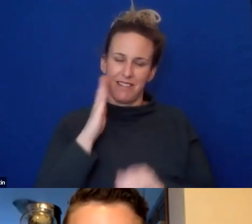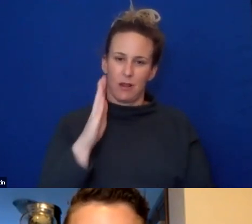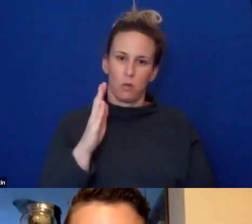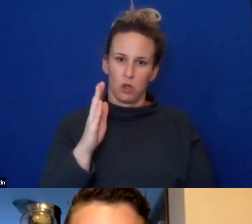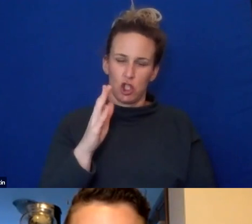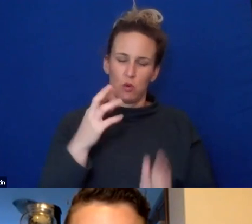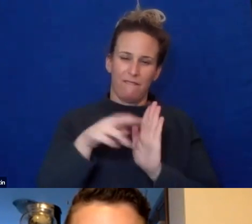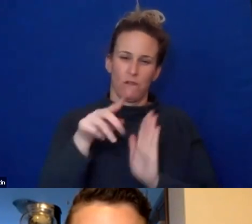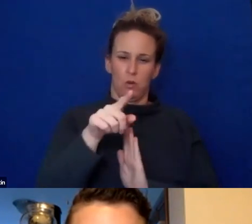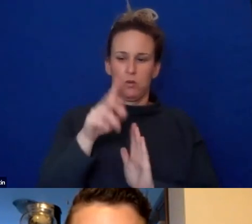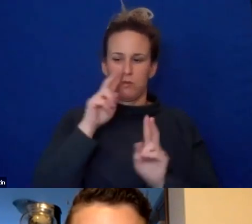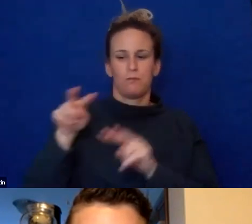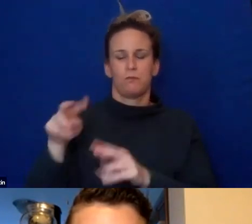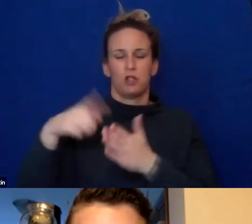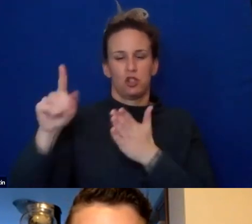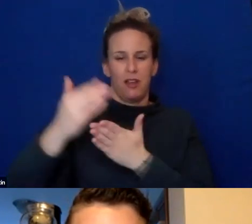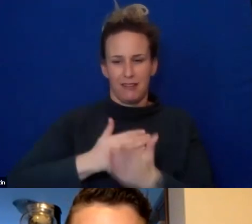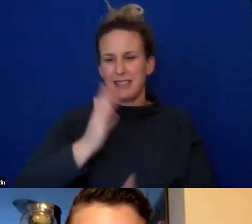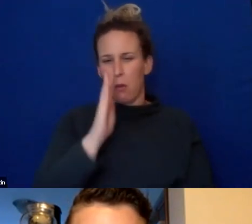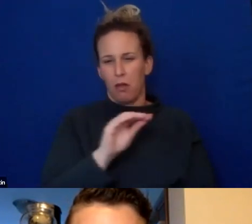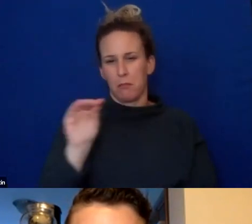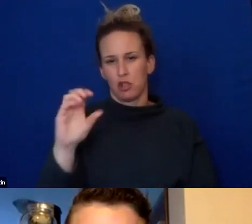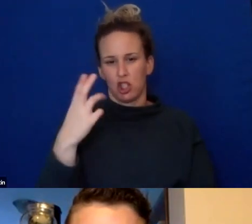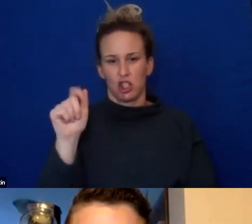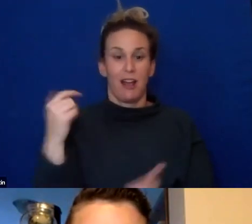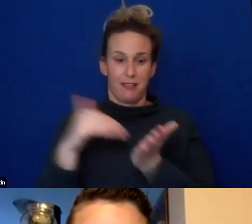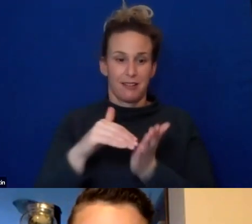the checklist um and i'll drop it in the chat again